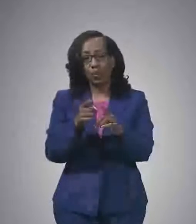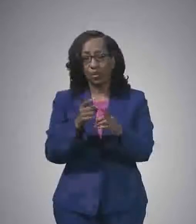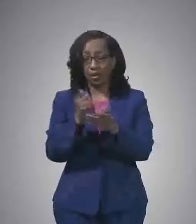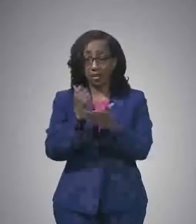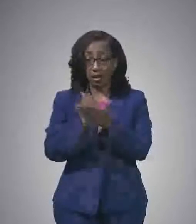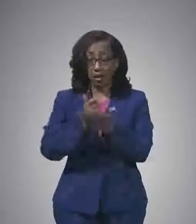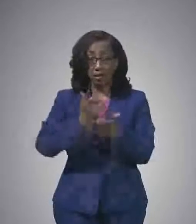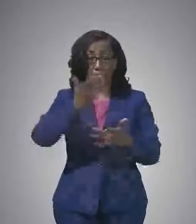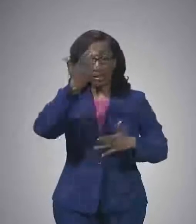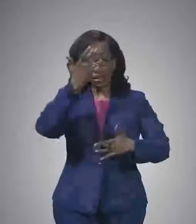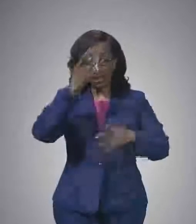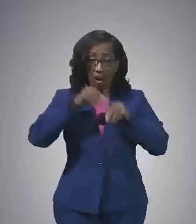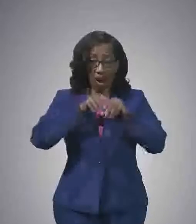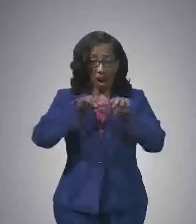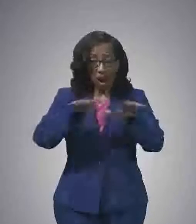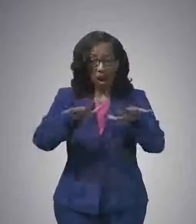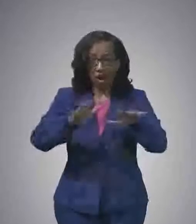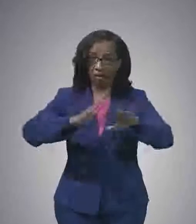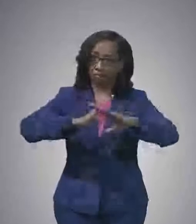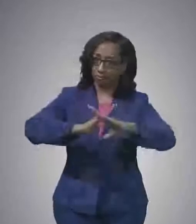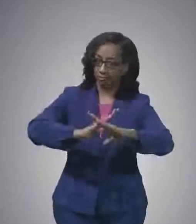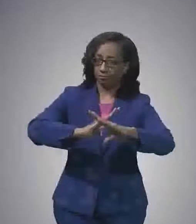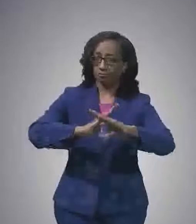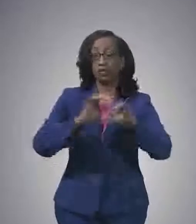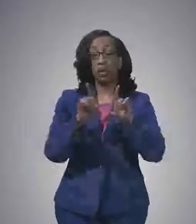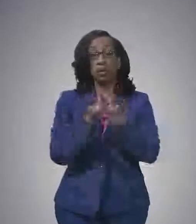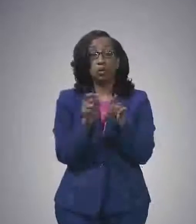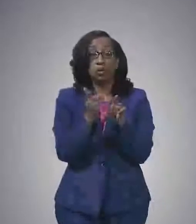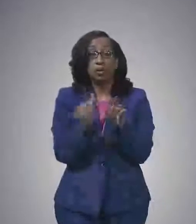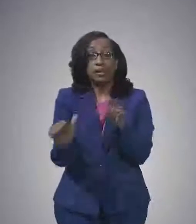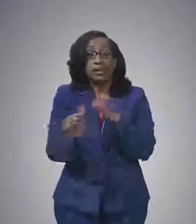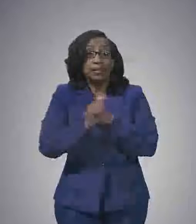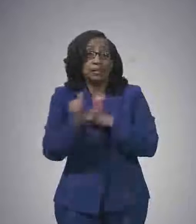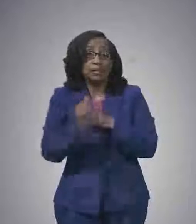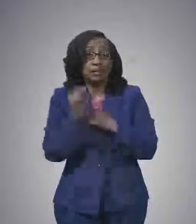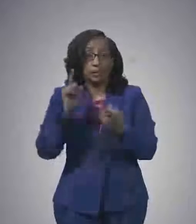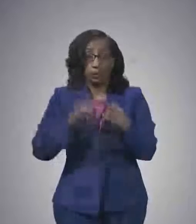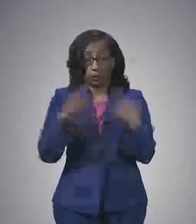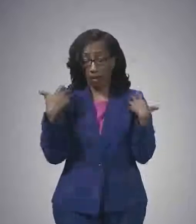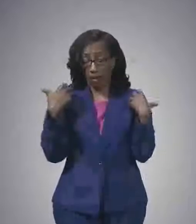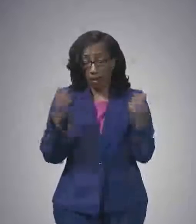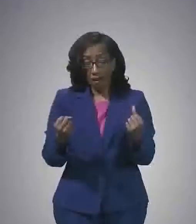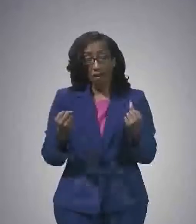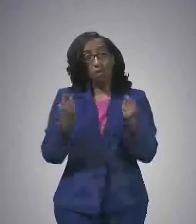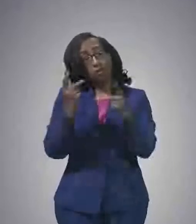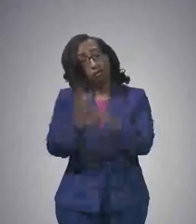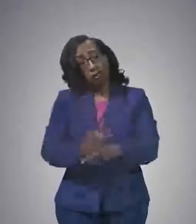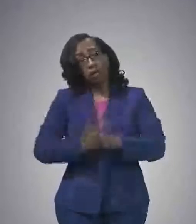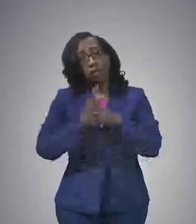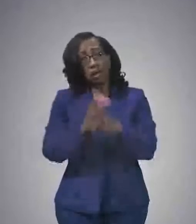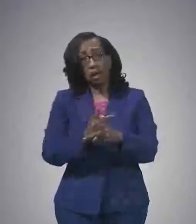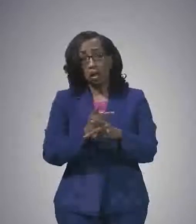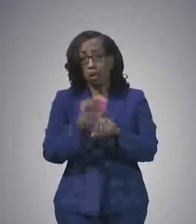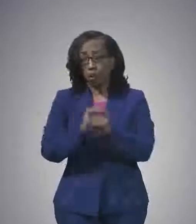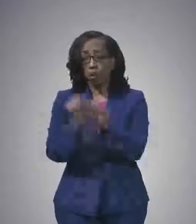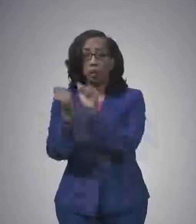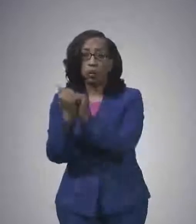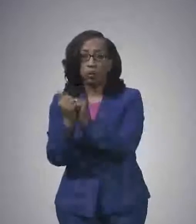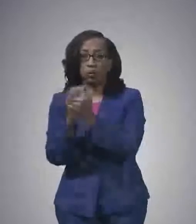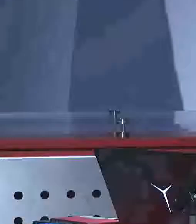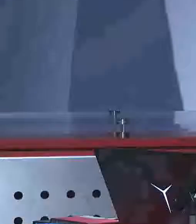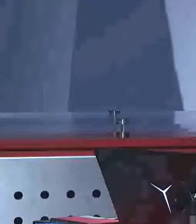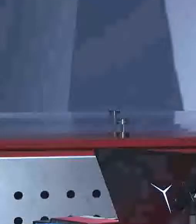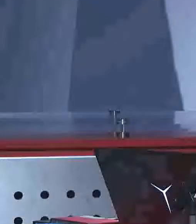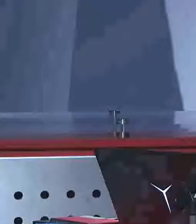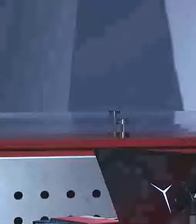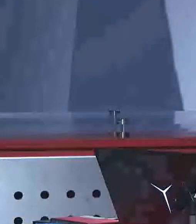any potential threats to public health would be handled in concert with the schools. Dominique Dillon,